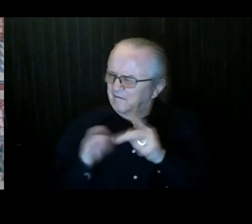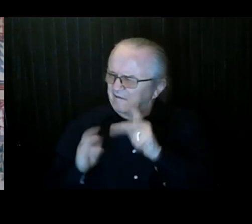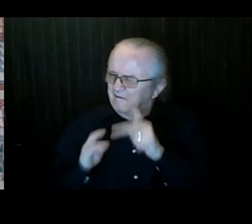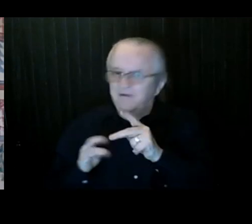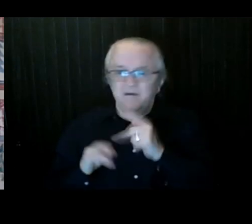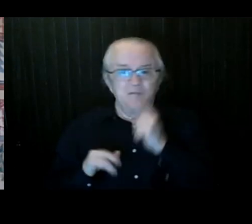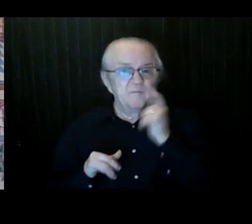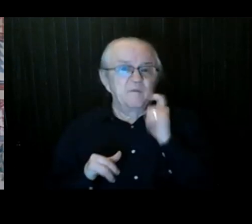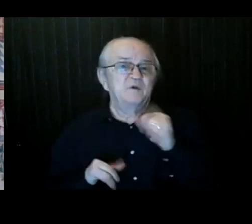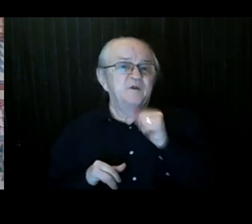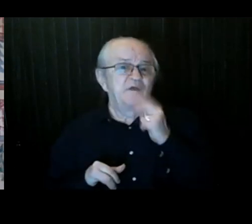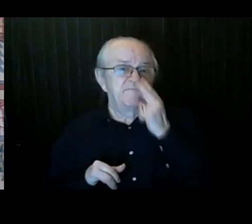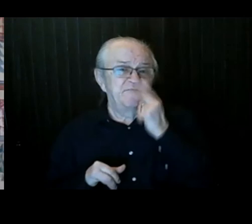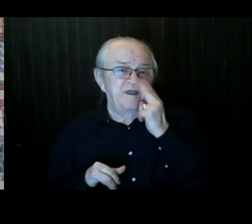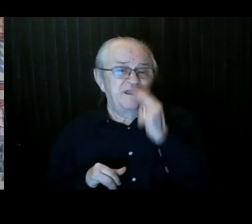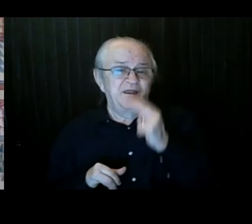"Because you're not funny."